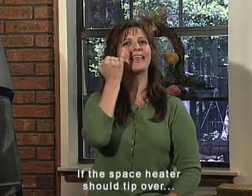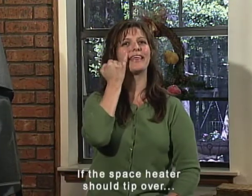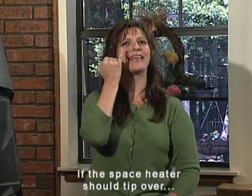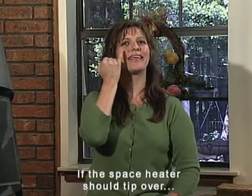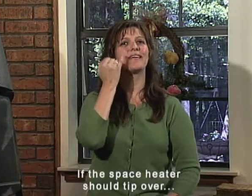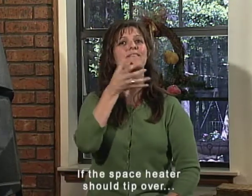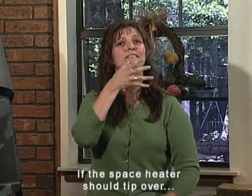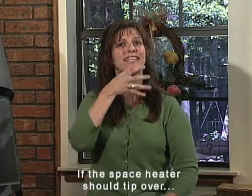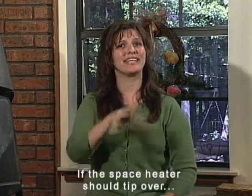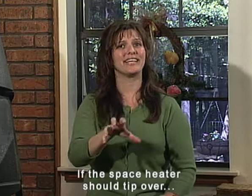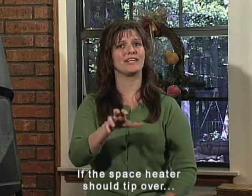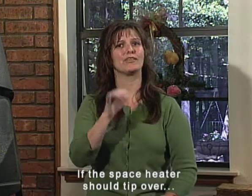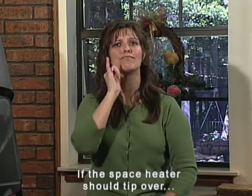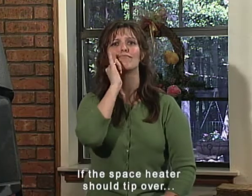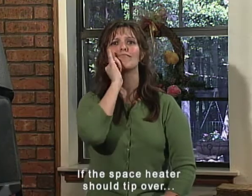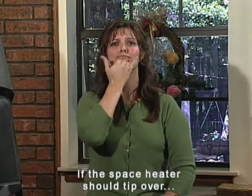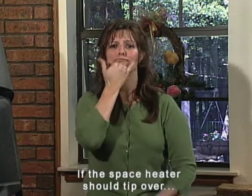If the space heater should tip over,